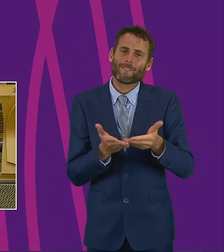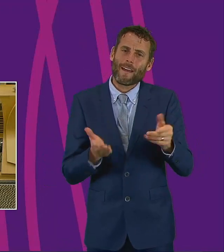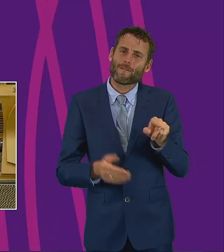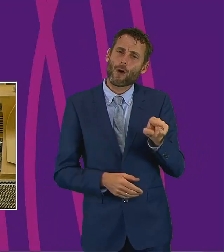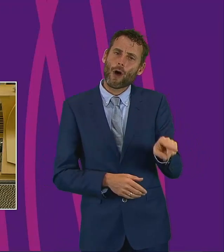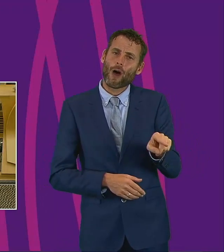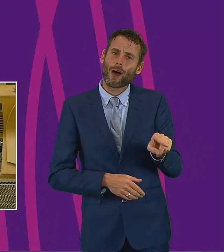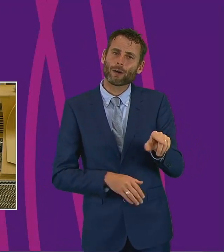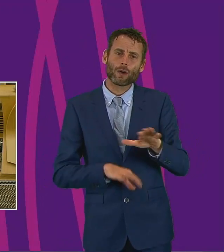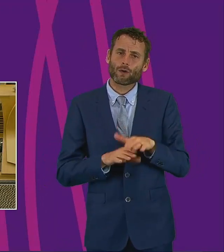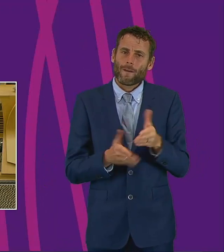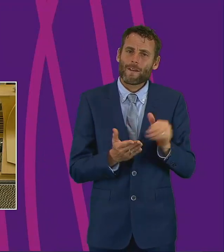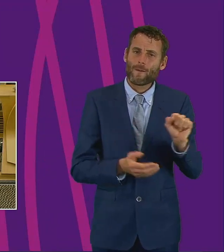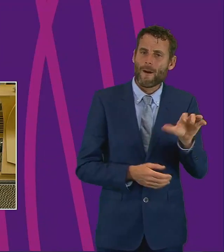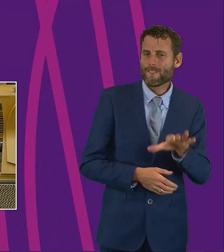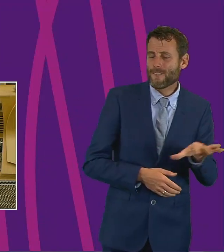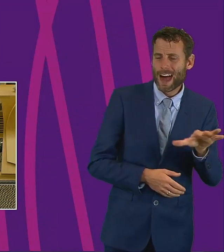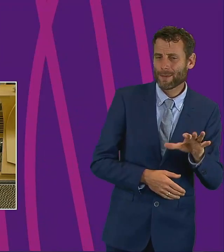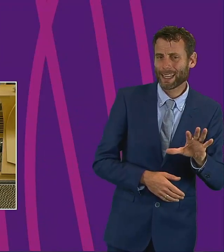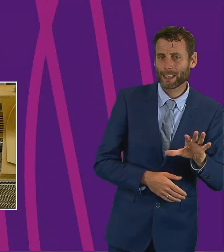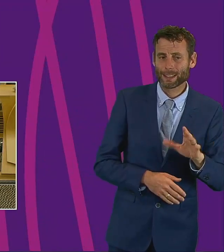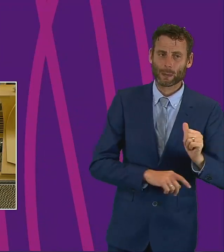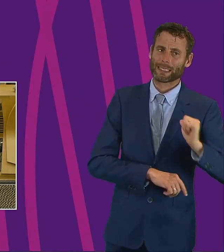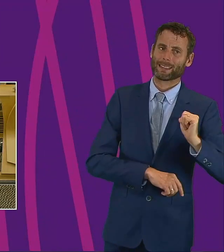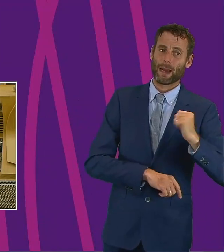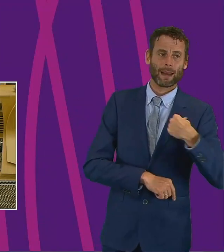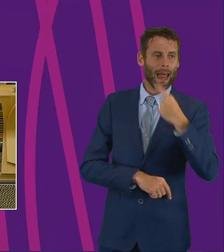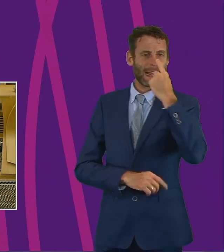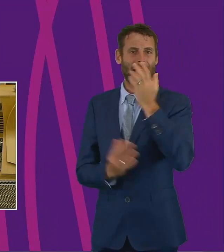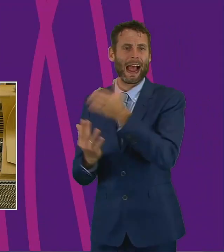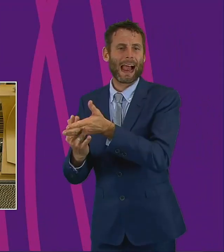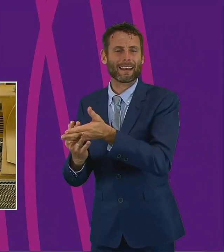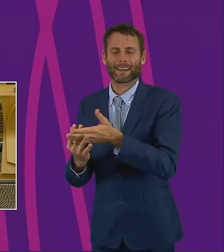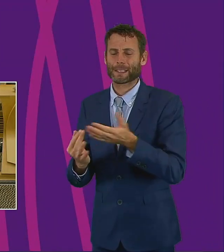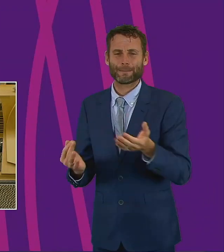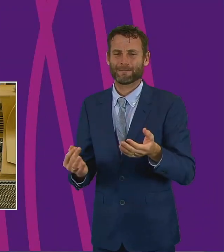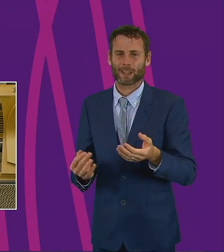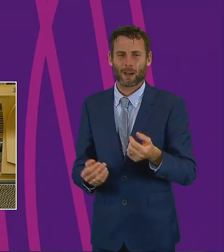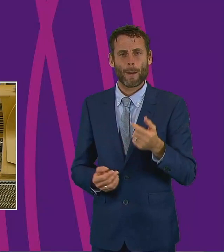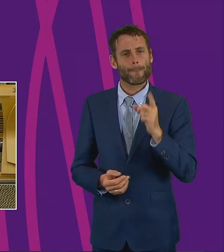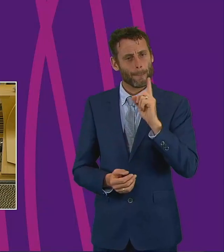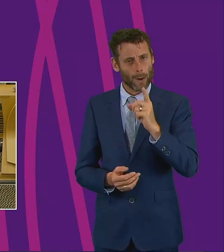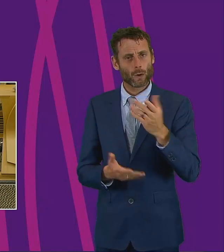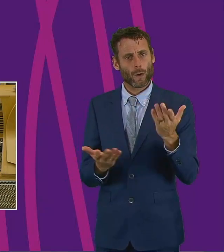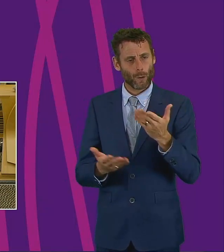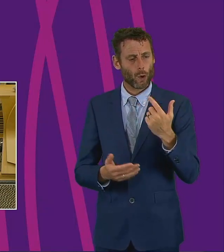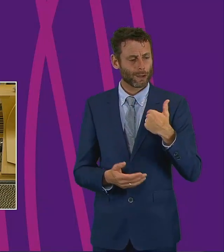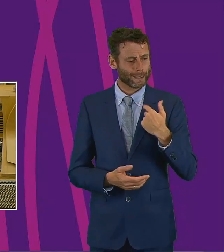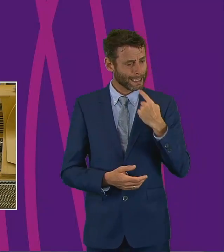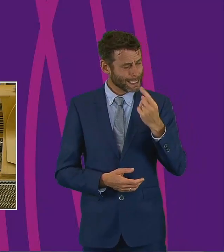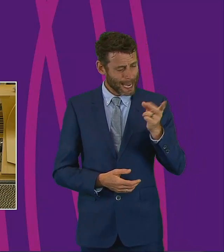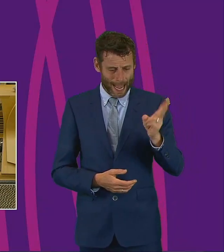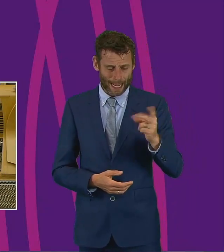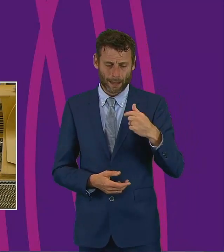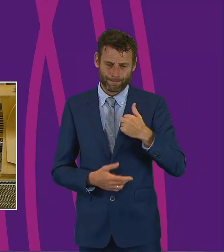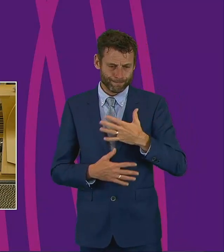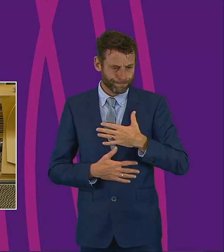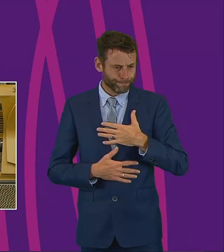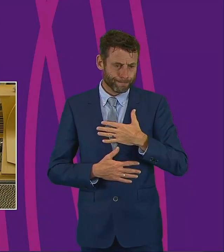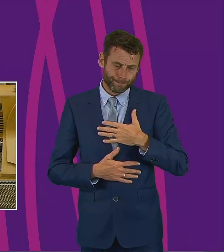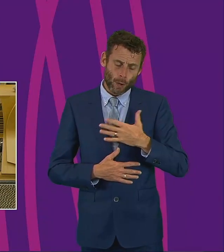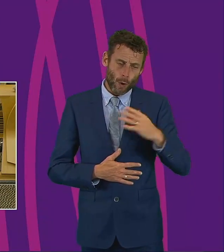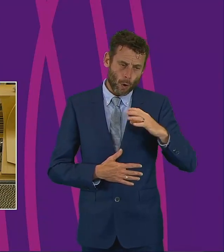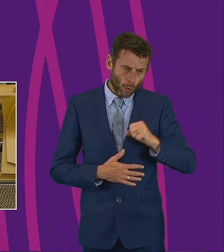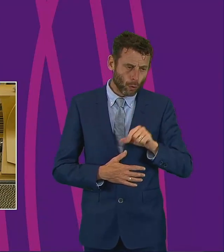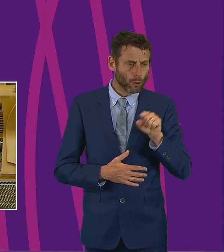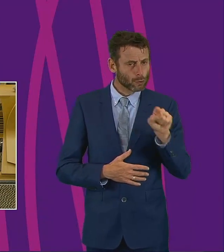absolutely understand her anguish and want to again today convey my deep condolences and sympathy to her and her loved ones